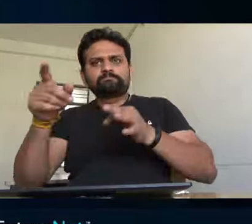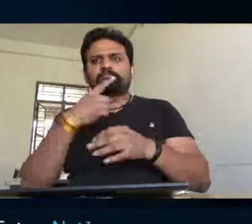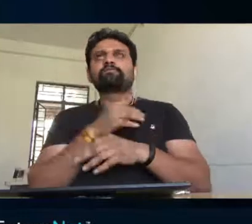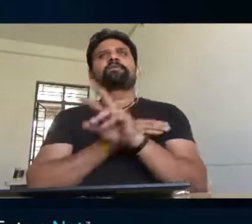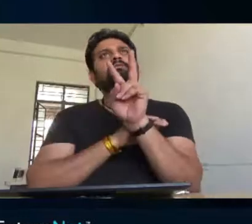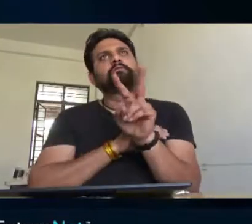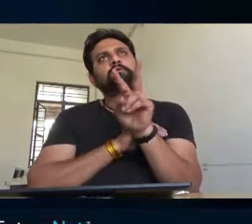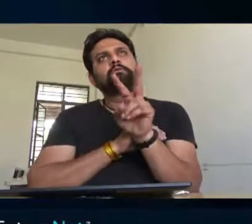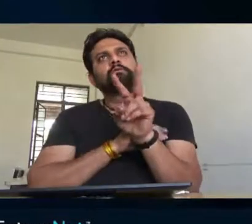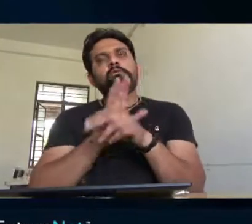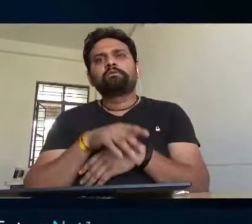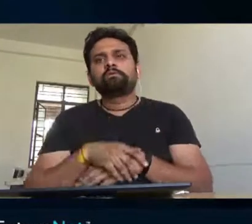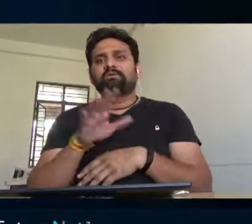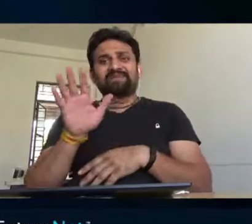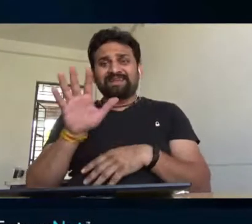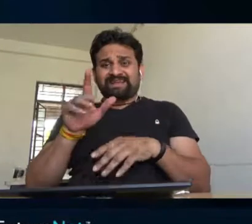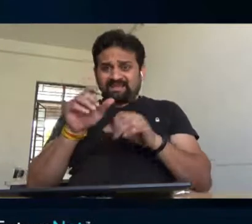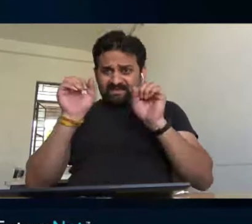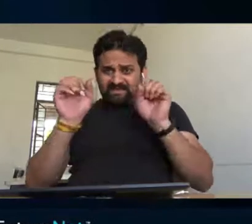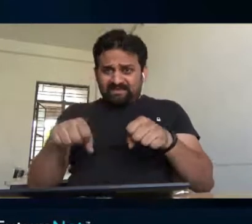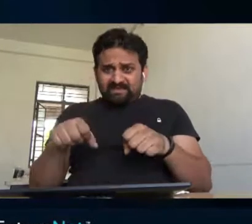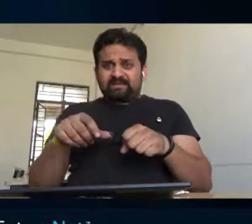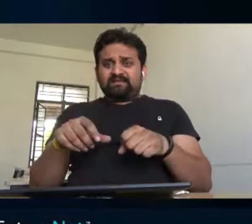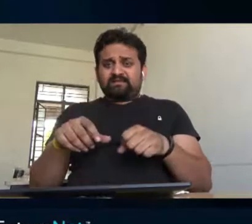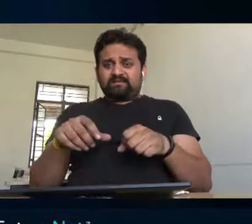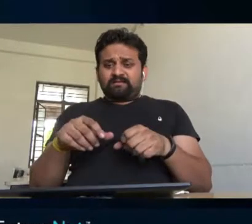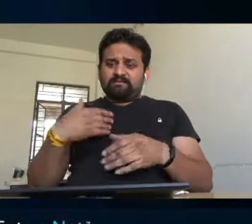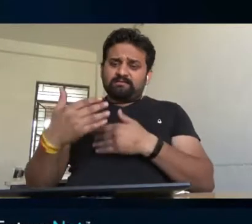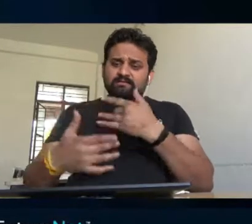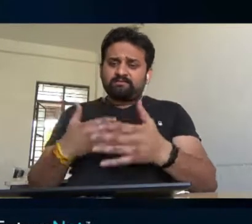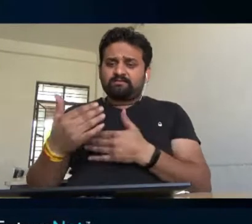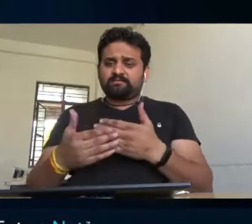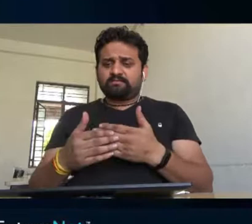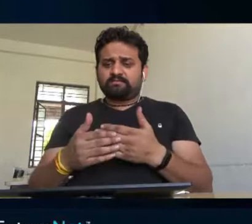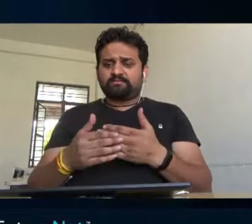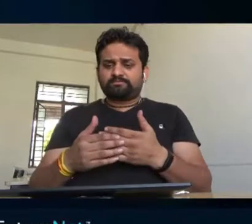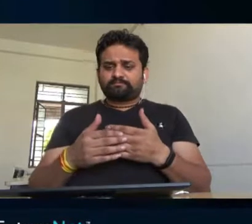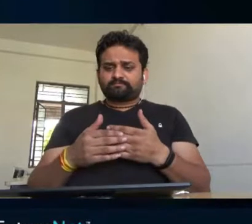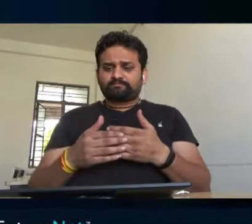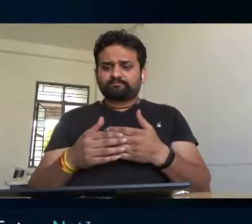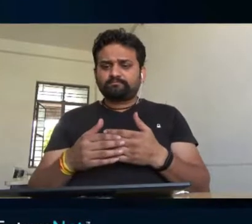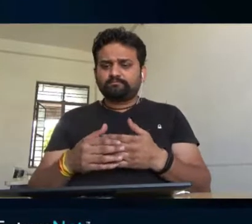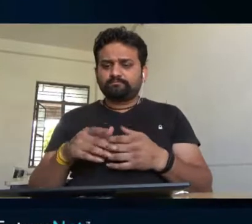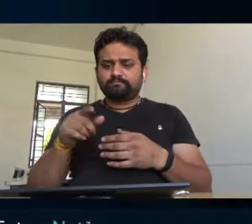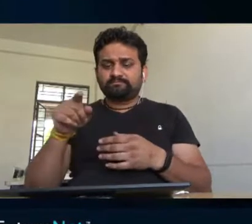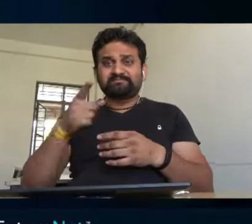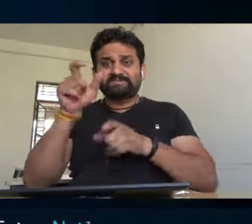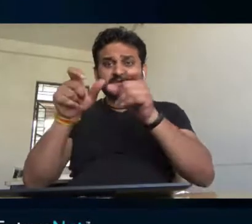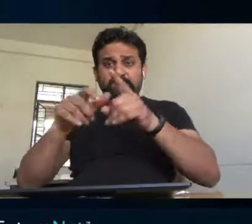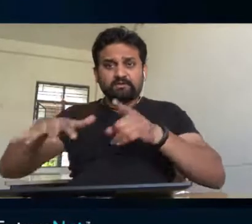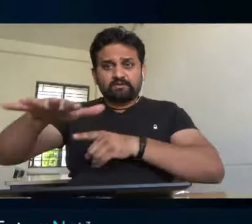these sponsorship activities, all of this is something what people, when you know